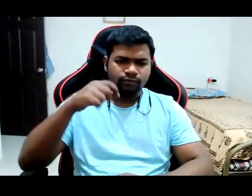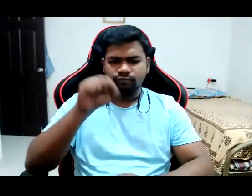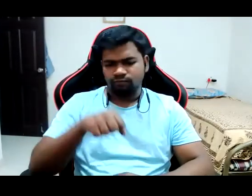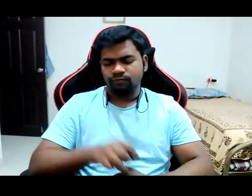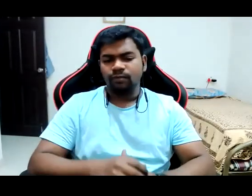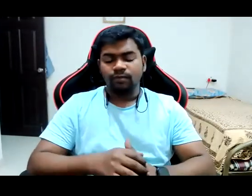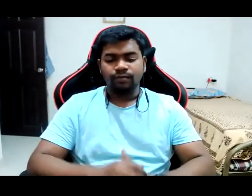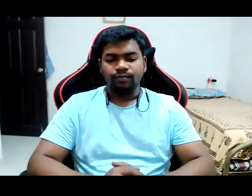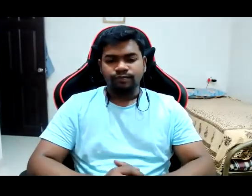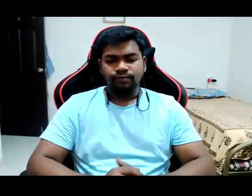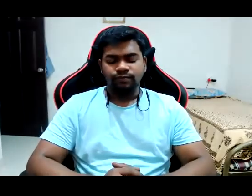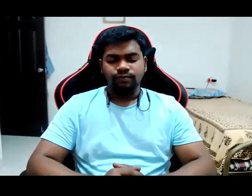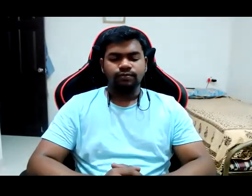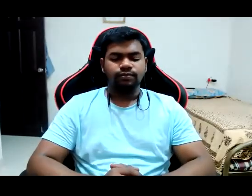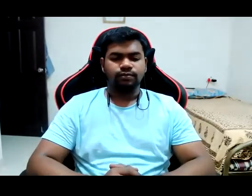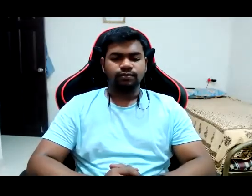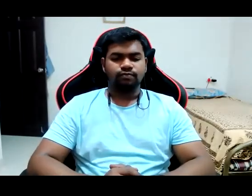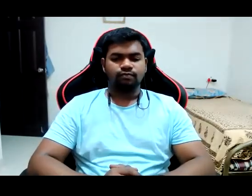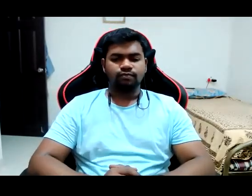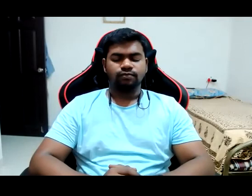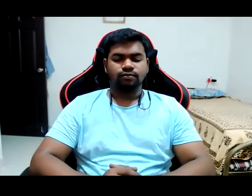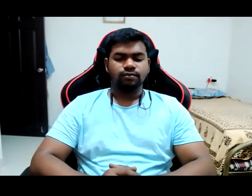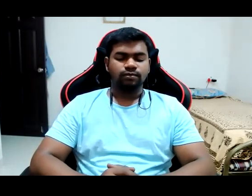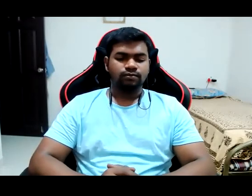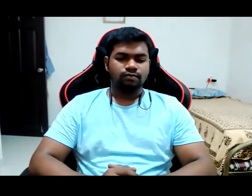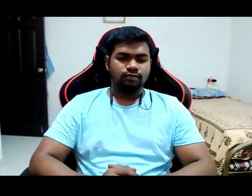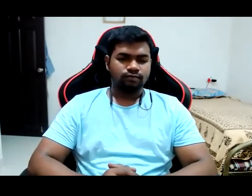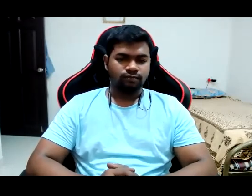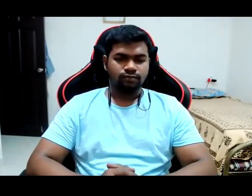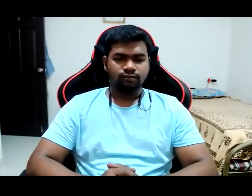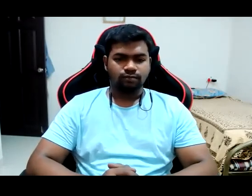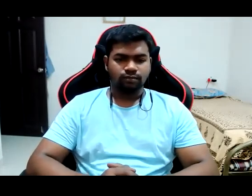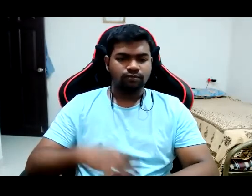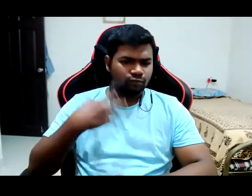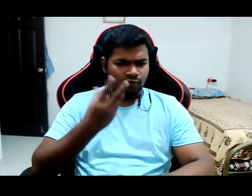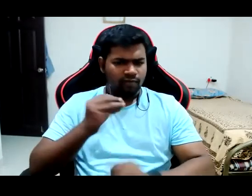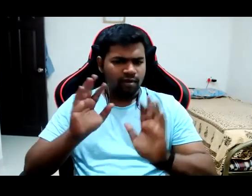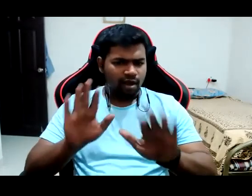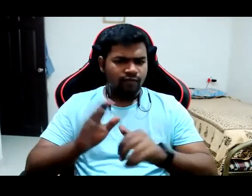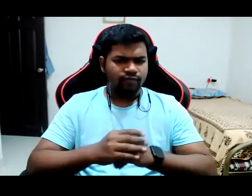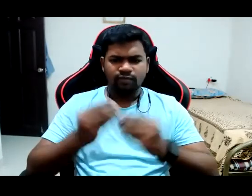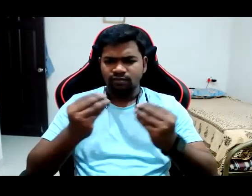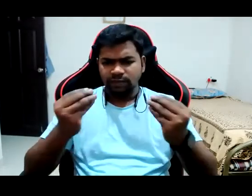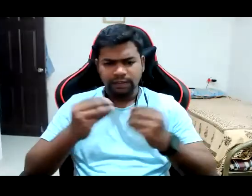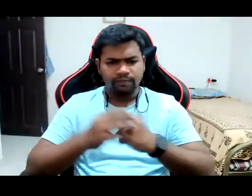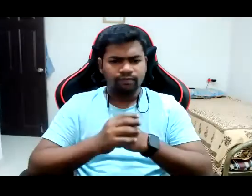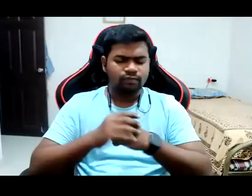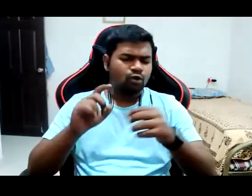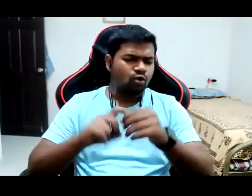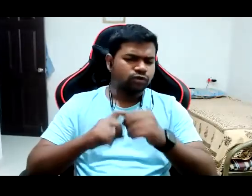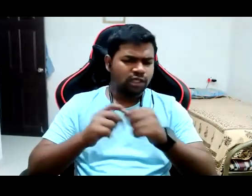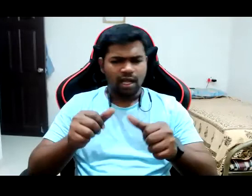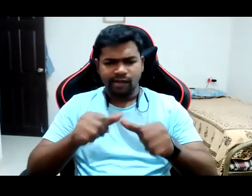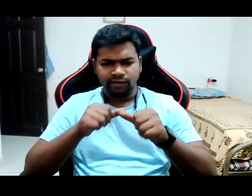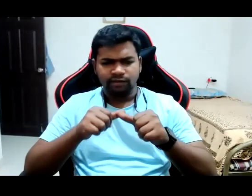based on that, the decision will be made. That is correct. And we will have some question and answers as part of